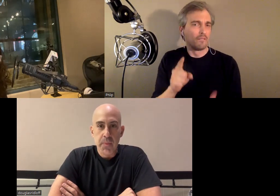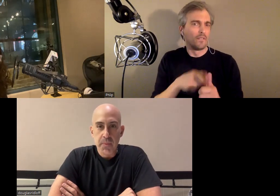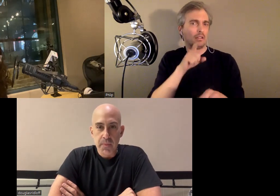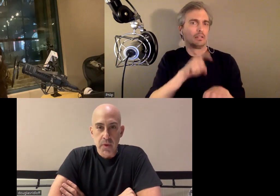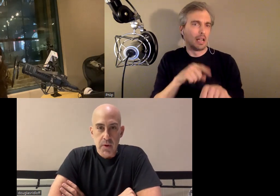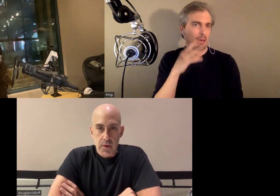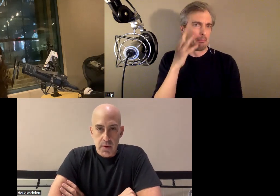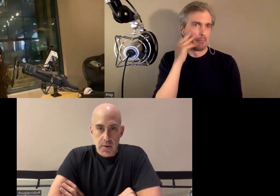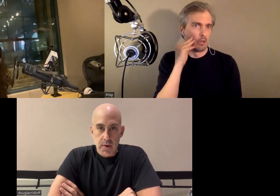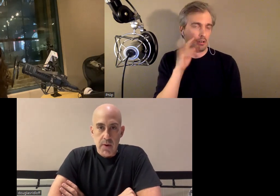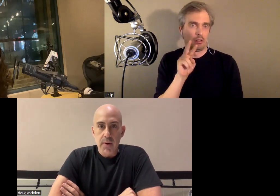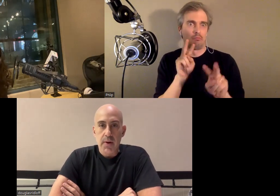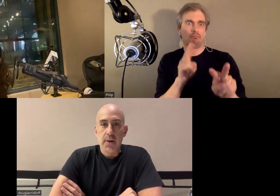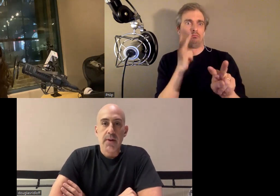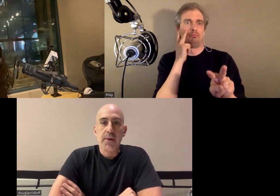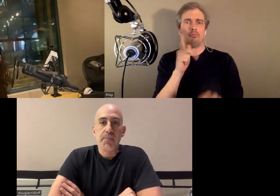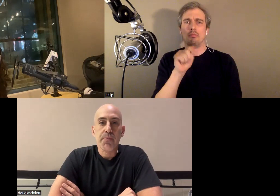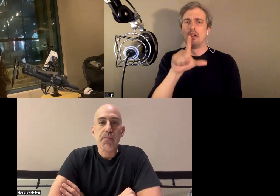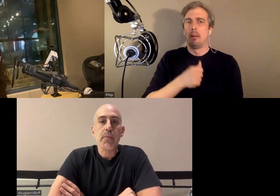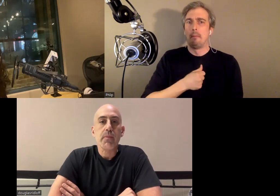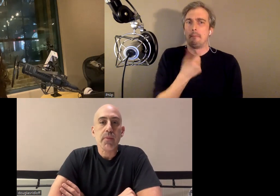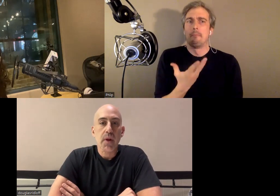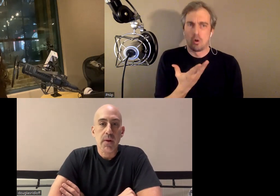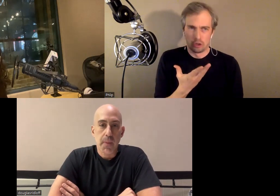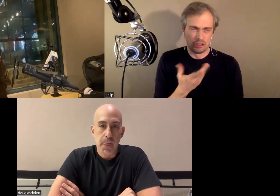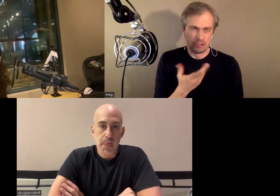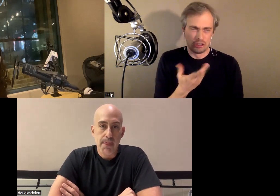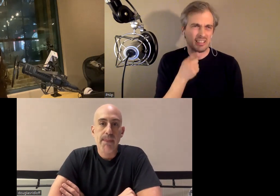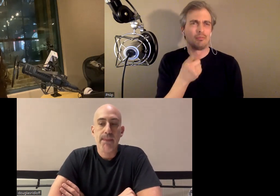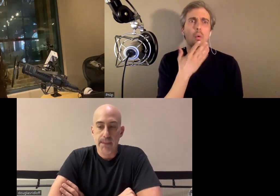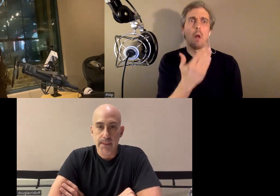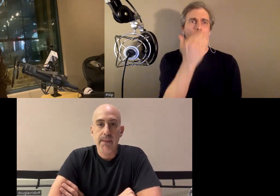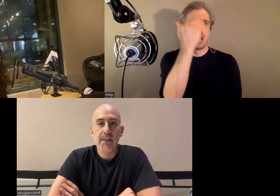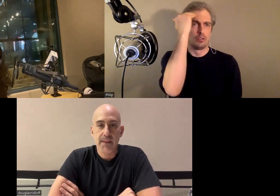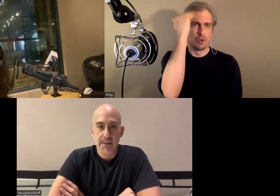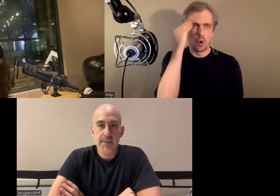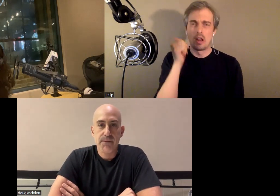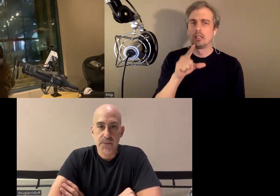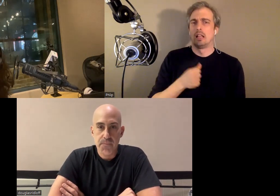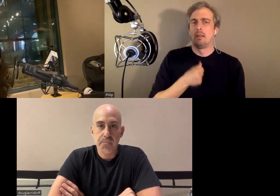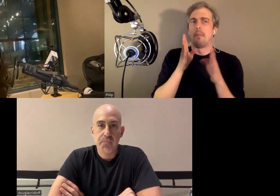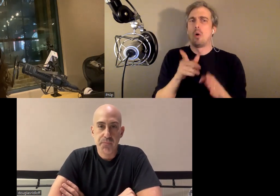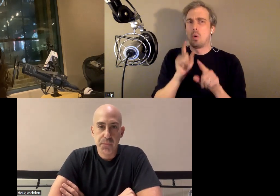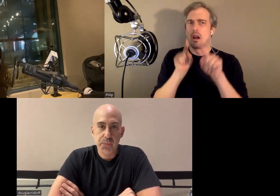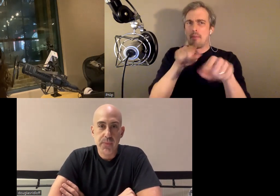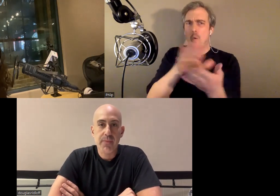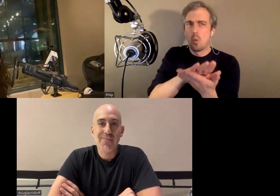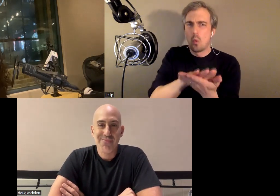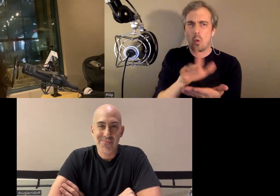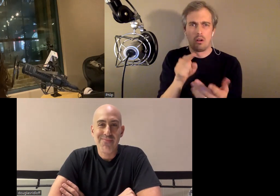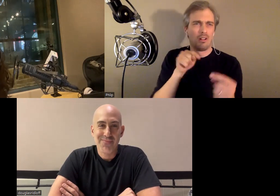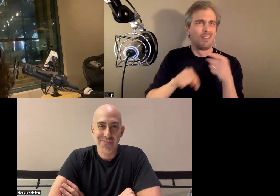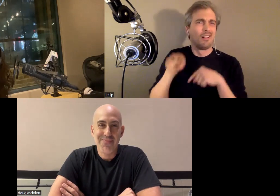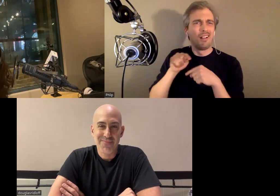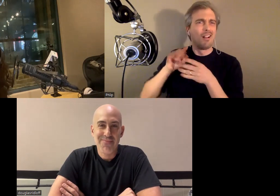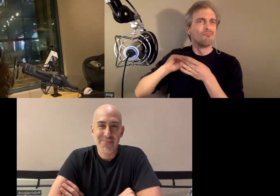experienced ASL poetry. There was a well-known ASL poet who came to your school. Can you take us back to that moment and what you